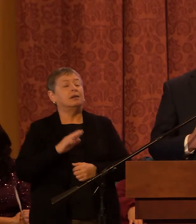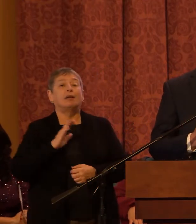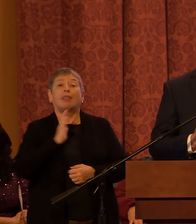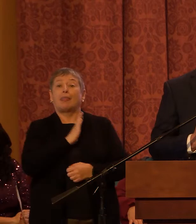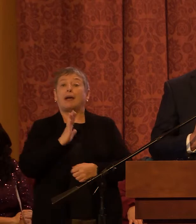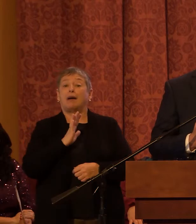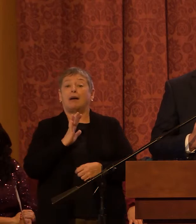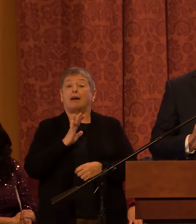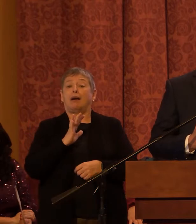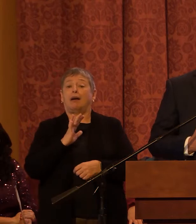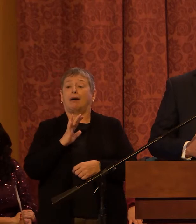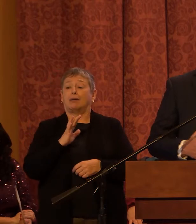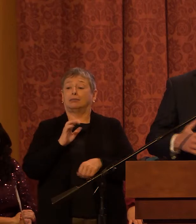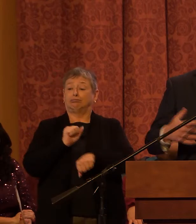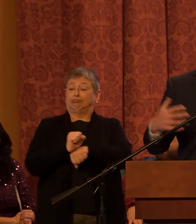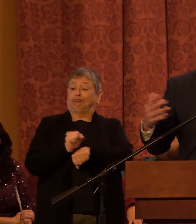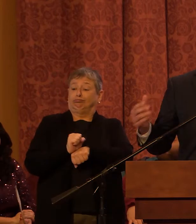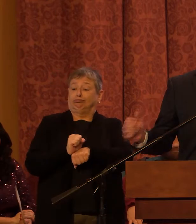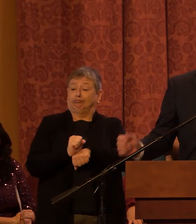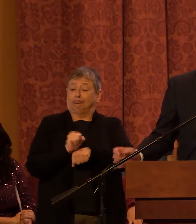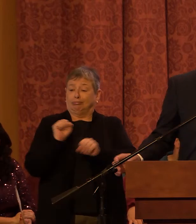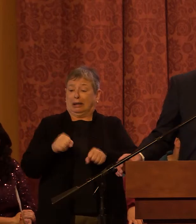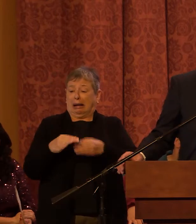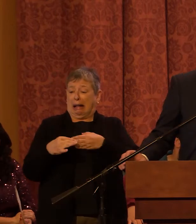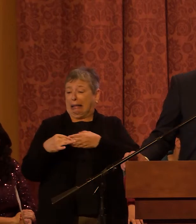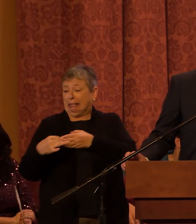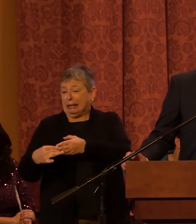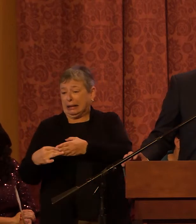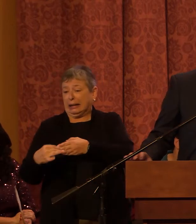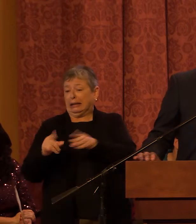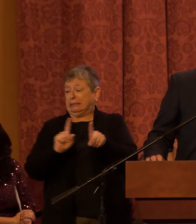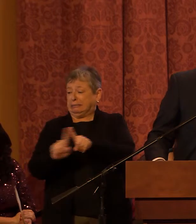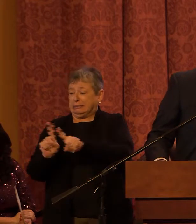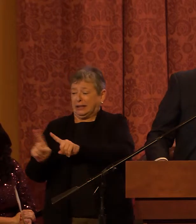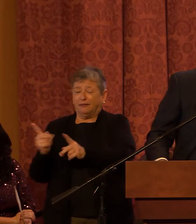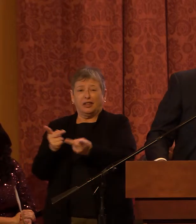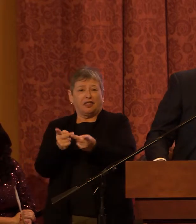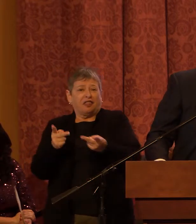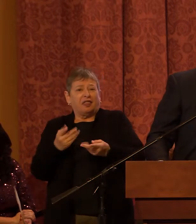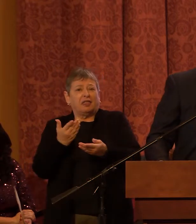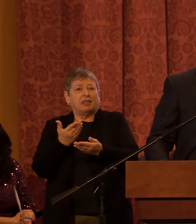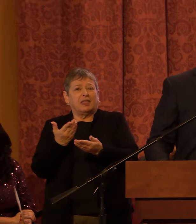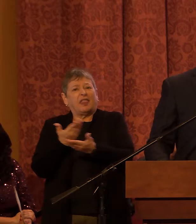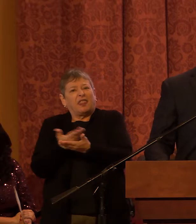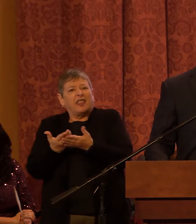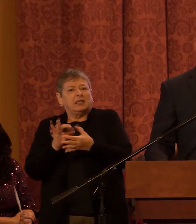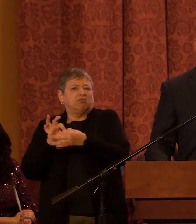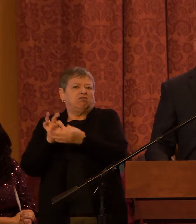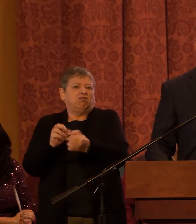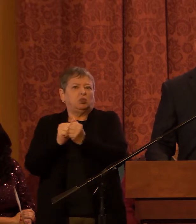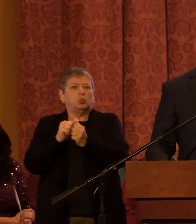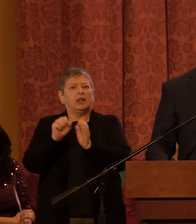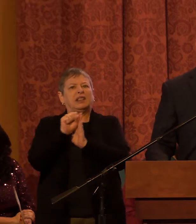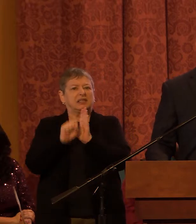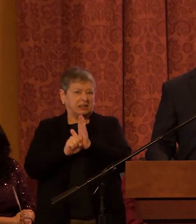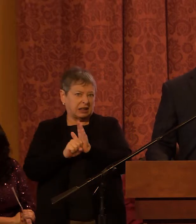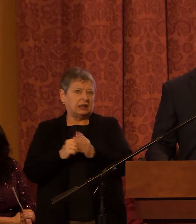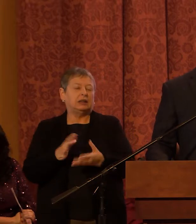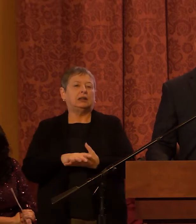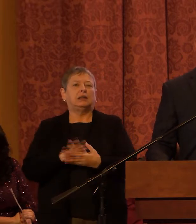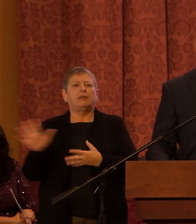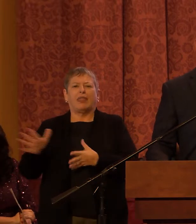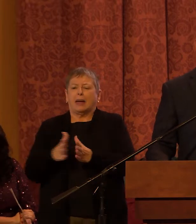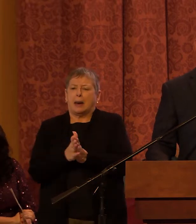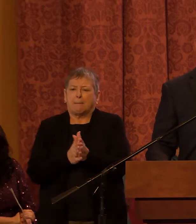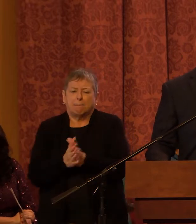position from which to lead in all areas relating to our state. But their compassion and their goodness,